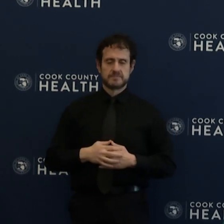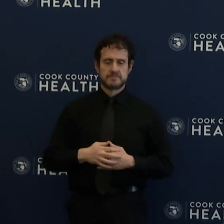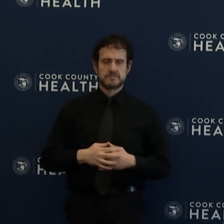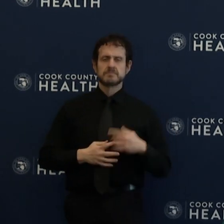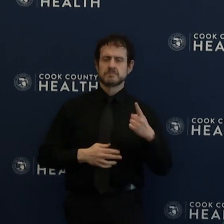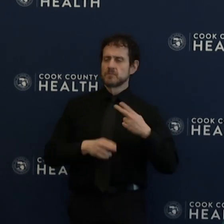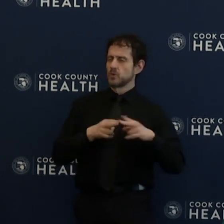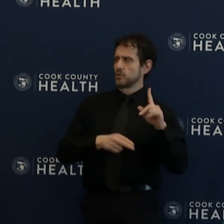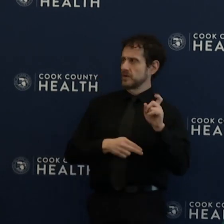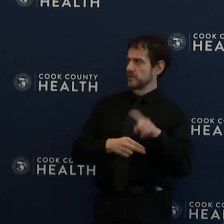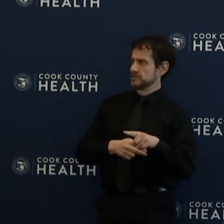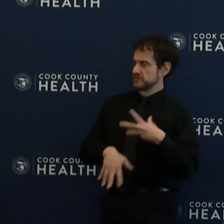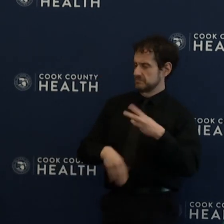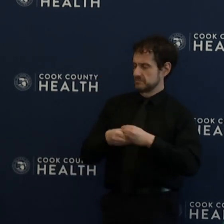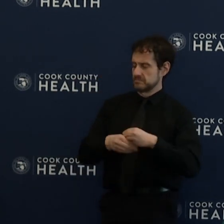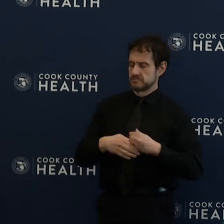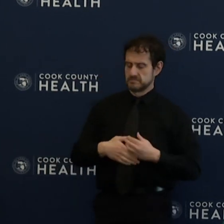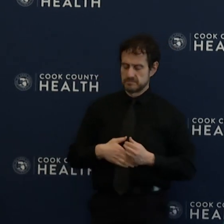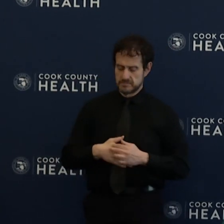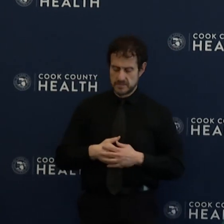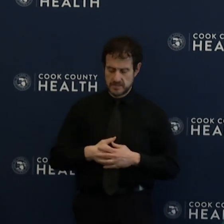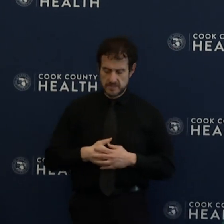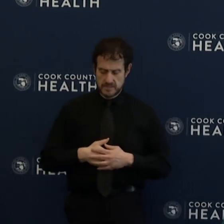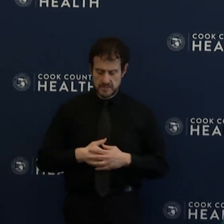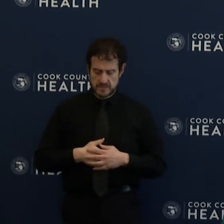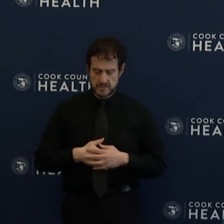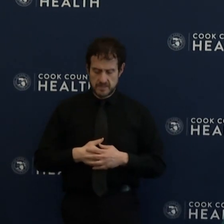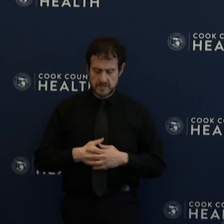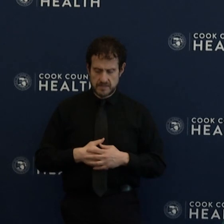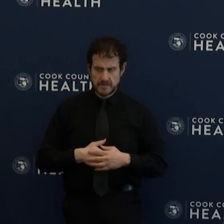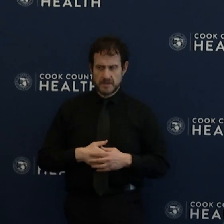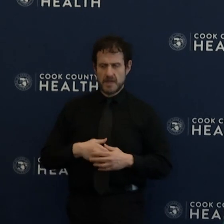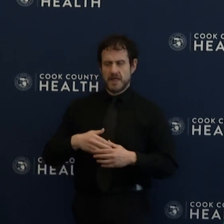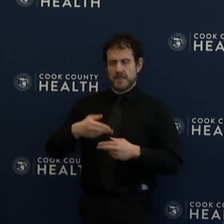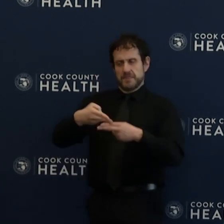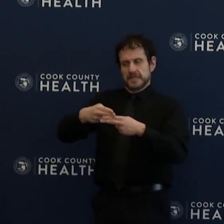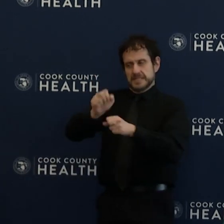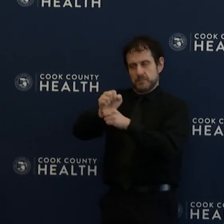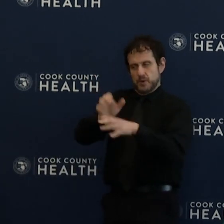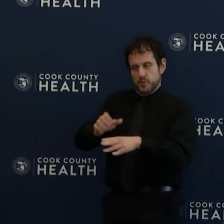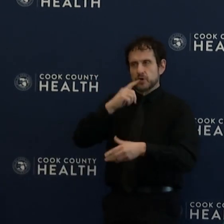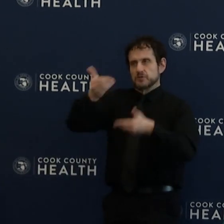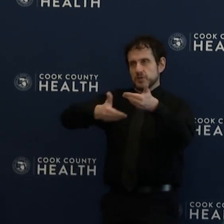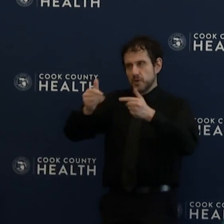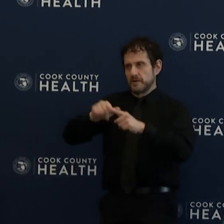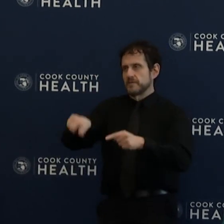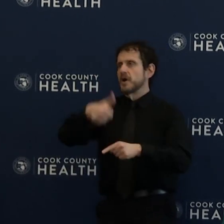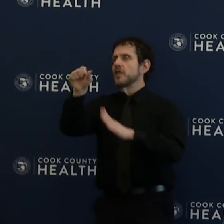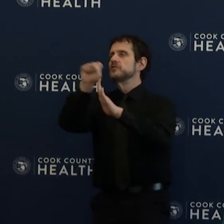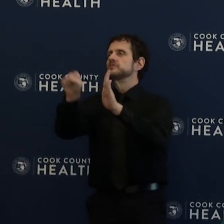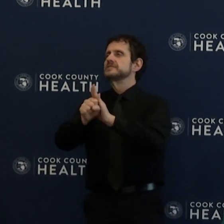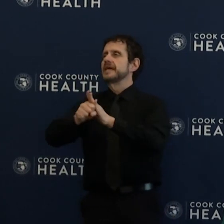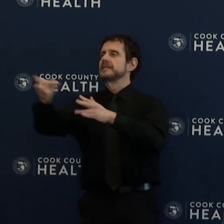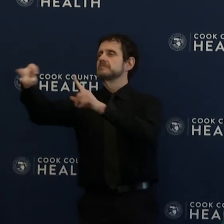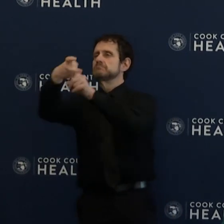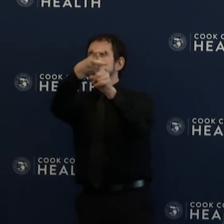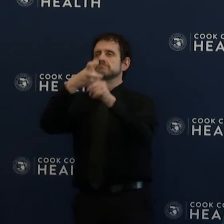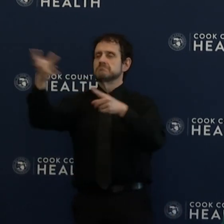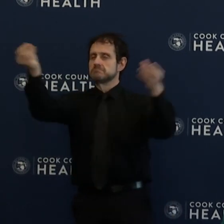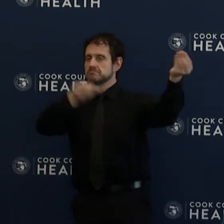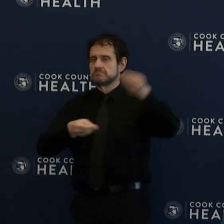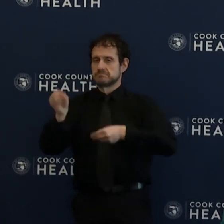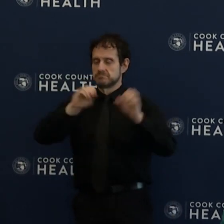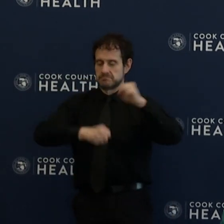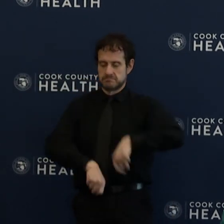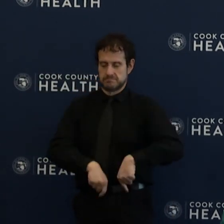One quick follow-up, and that is that workforce is coming from out of state. Our workforce, we worked with